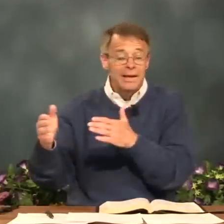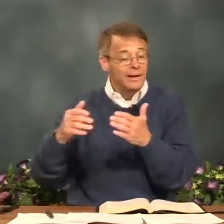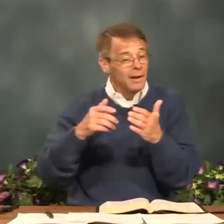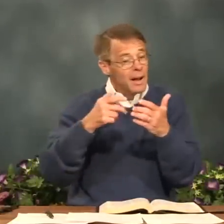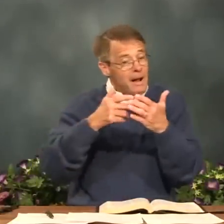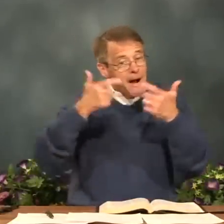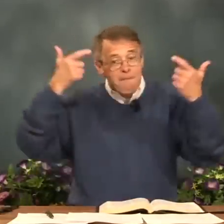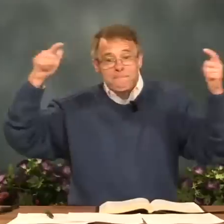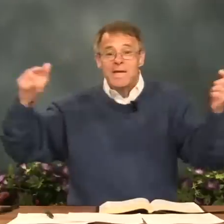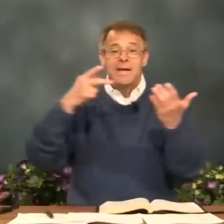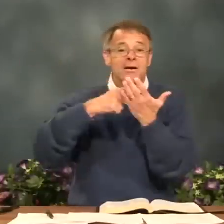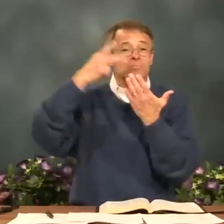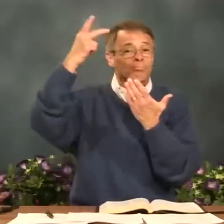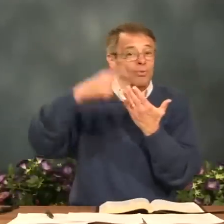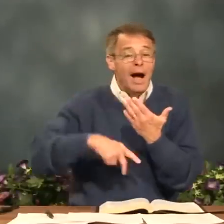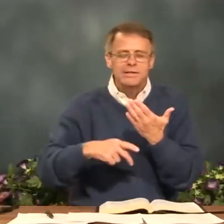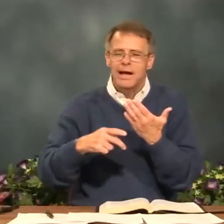and a big project.